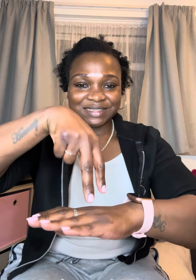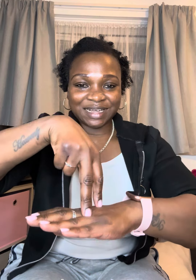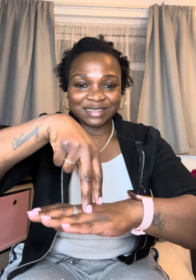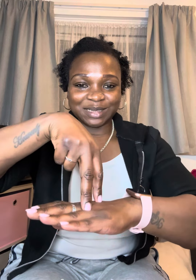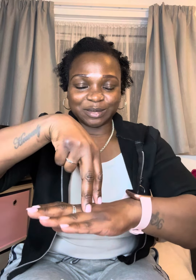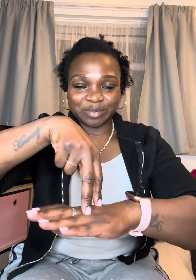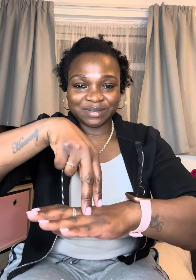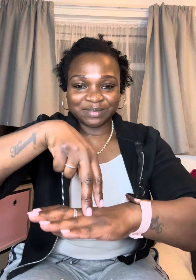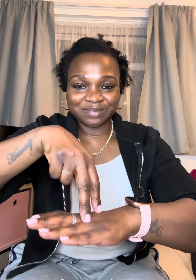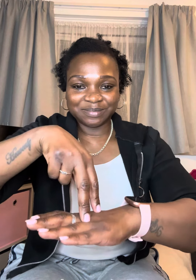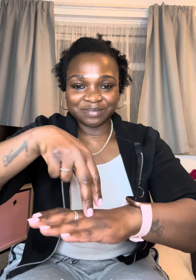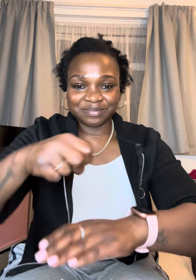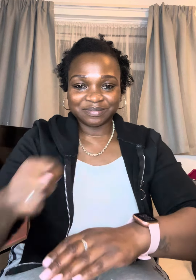stand up,